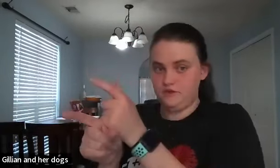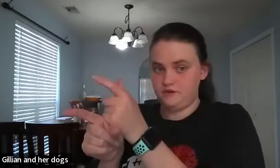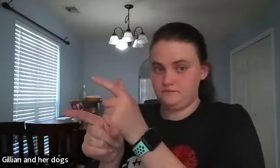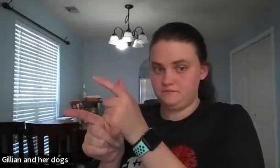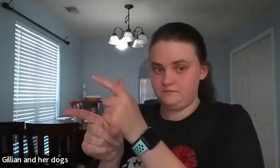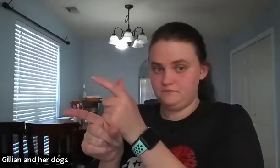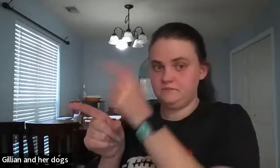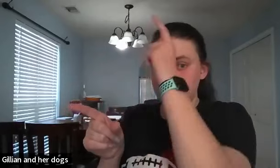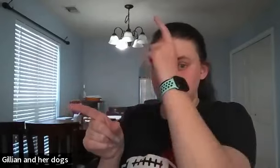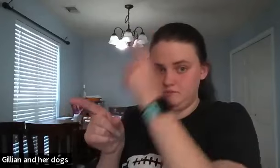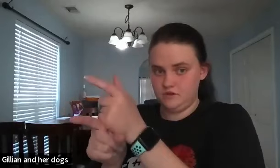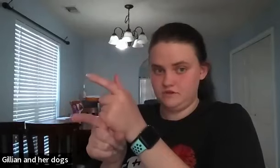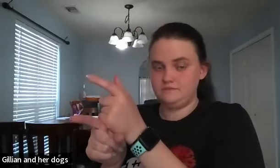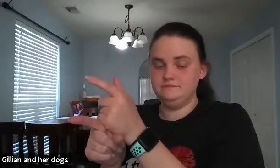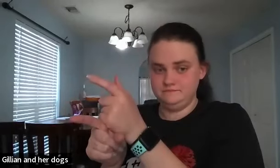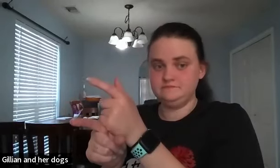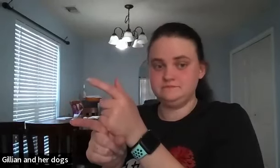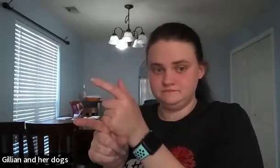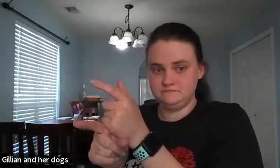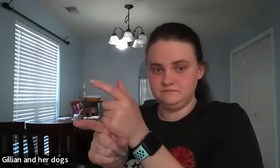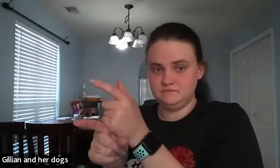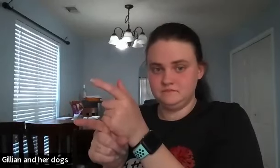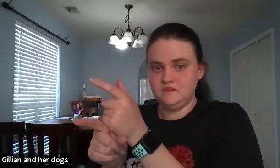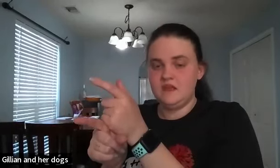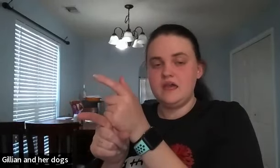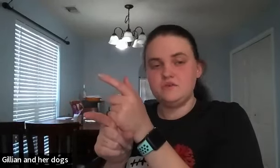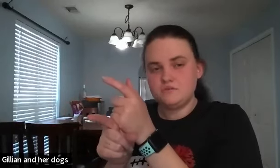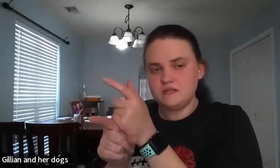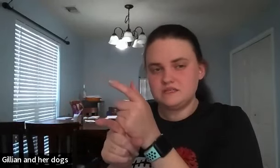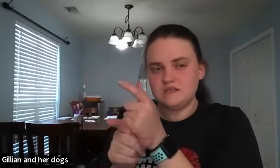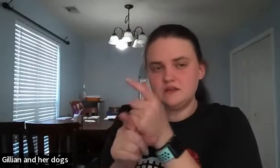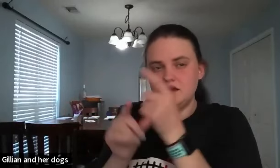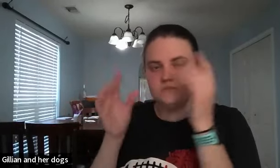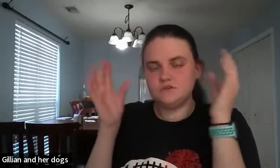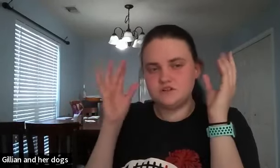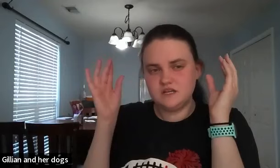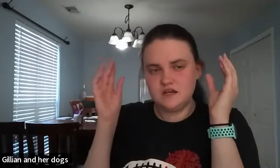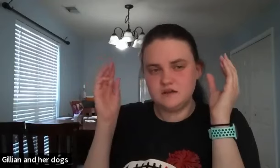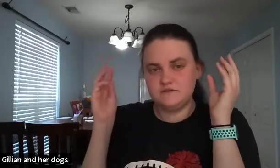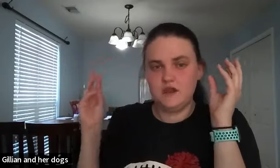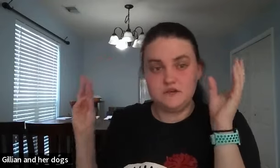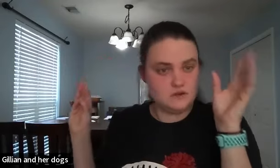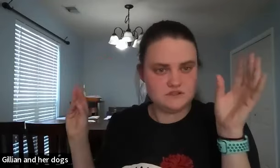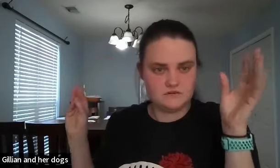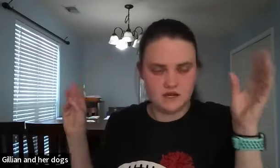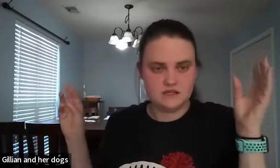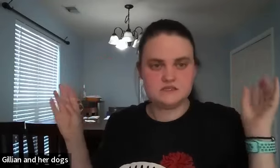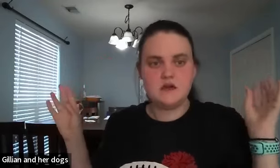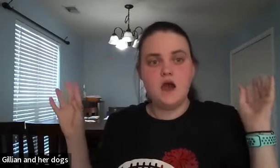brother, brother. Mm-hmm. And the reason you'll start to kind of, if you haven't noticed already, is